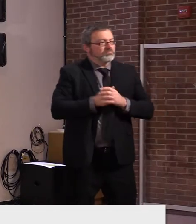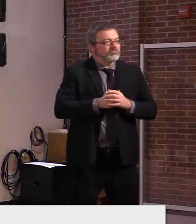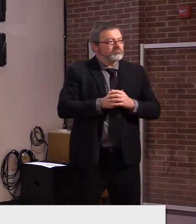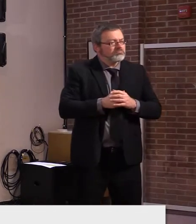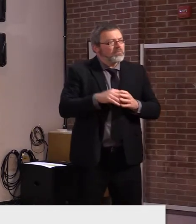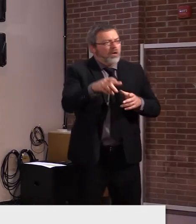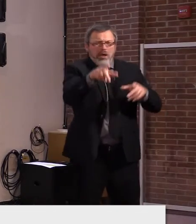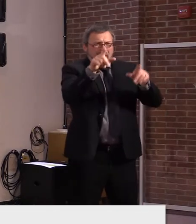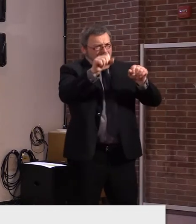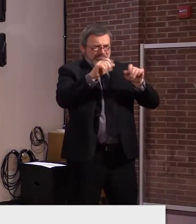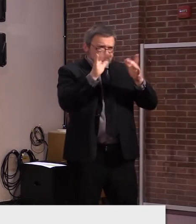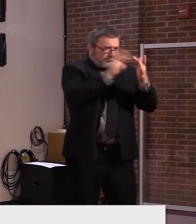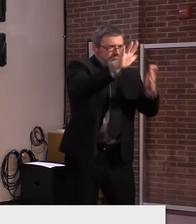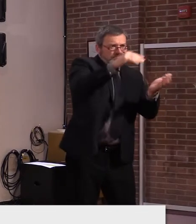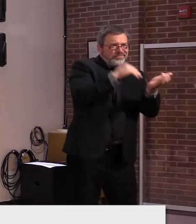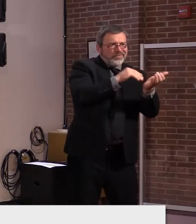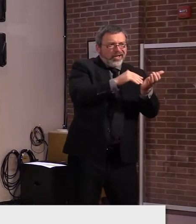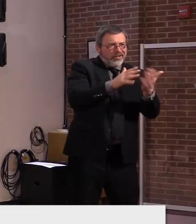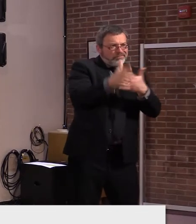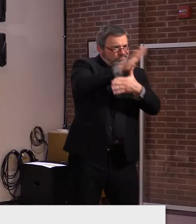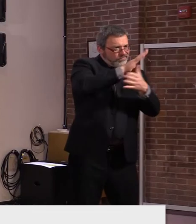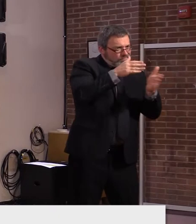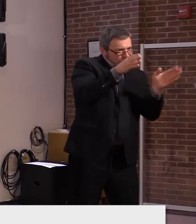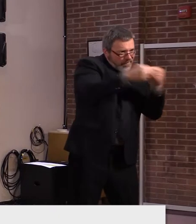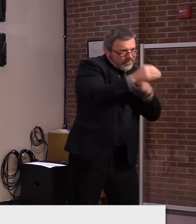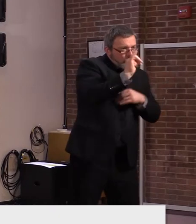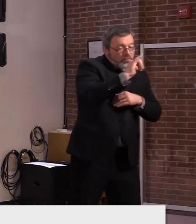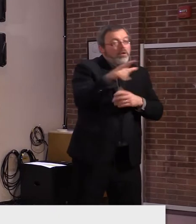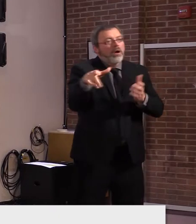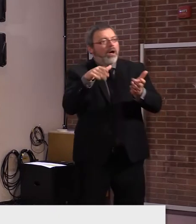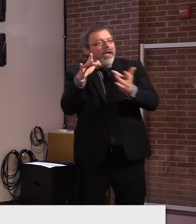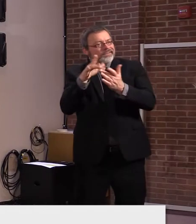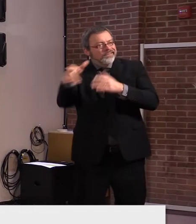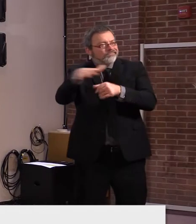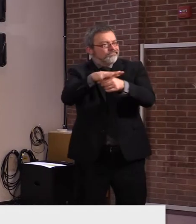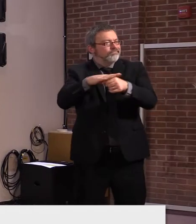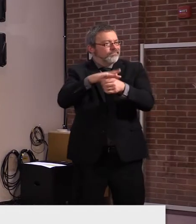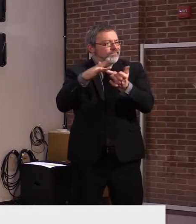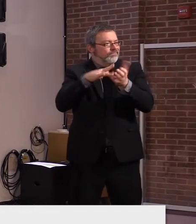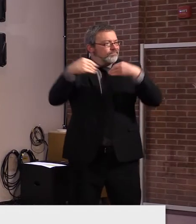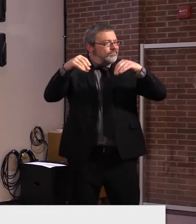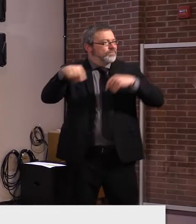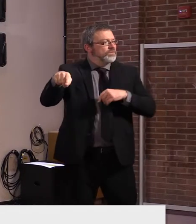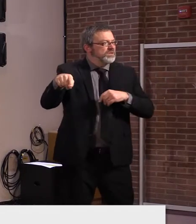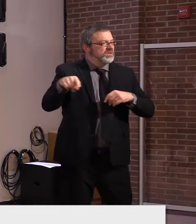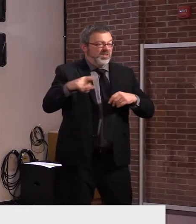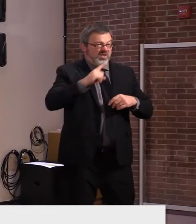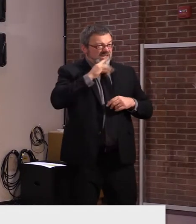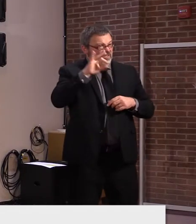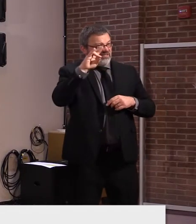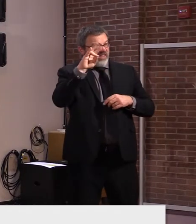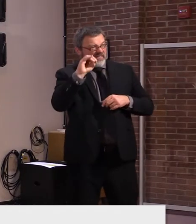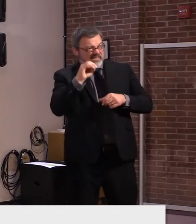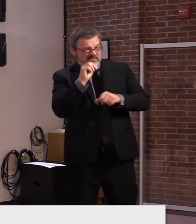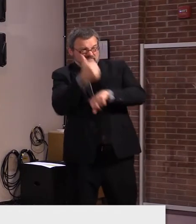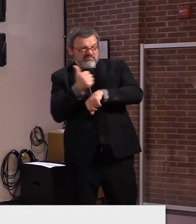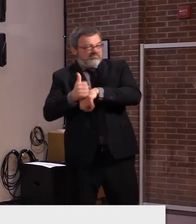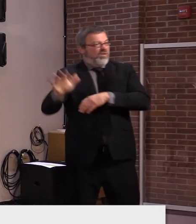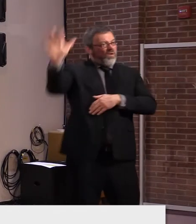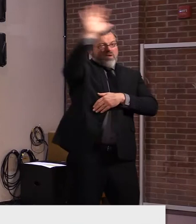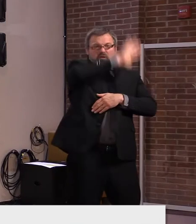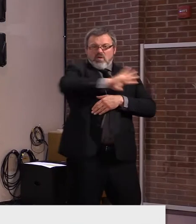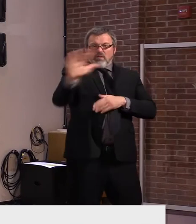than 70 vaccination clinics statewide. We'll be sending out a press release later today with the details. Meanwhile,